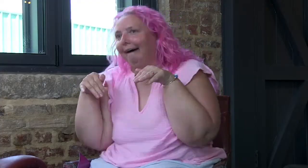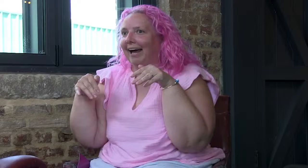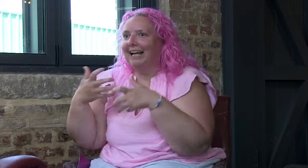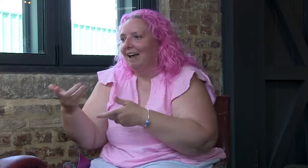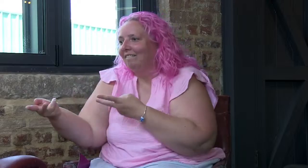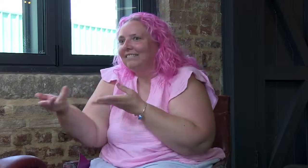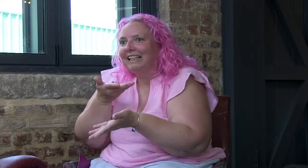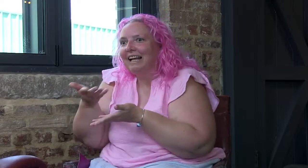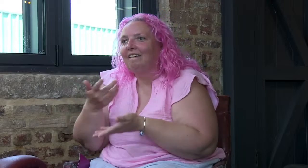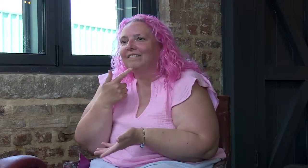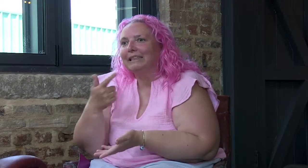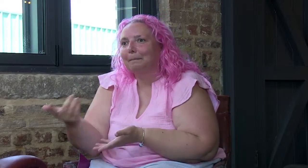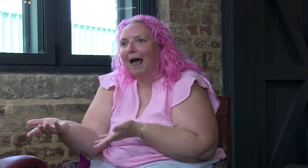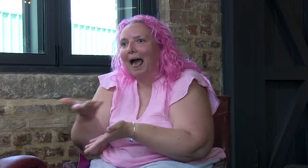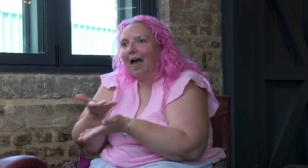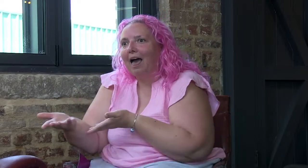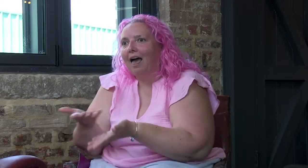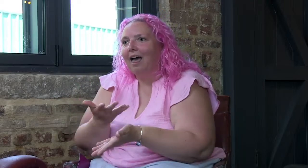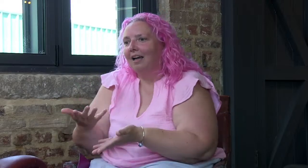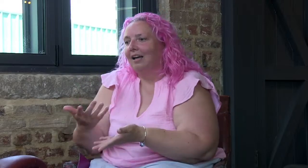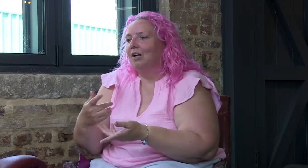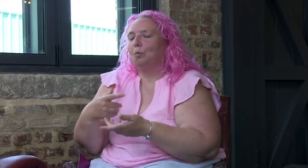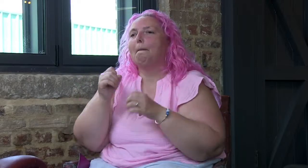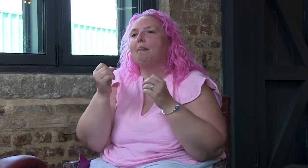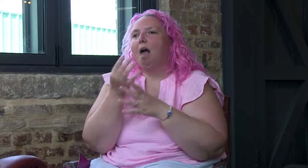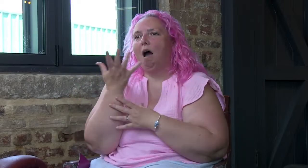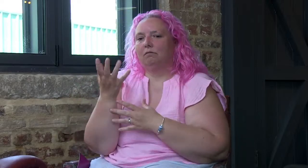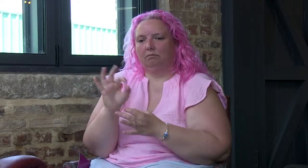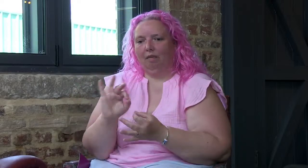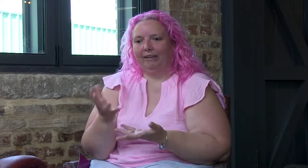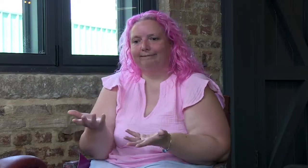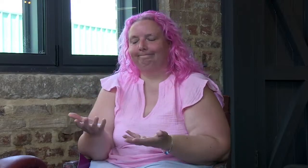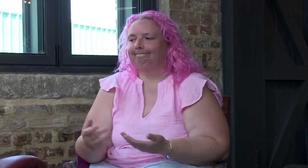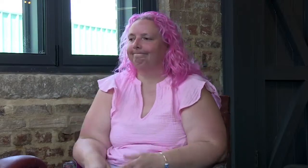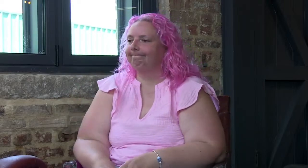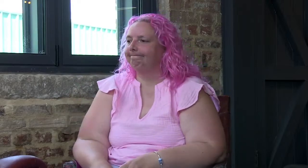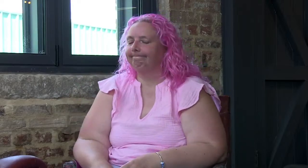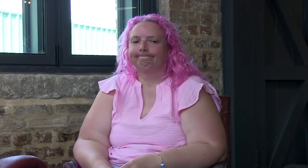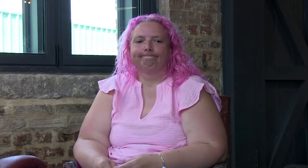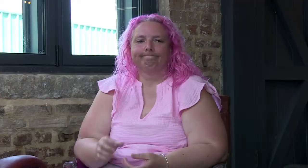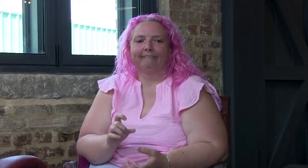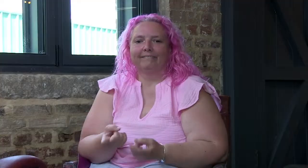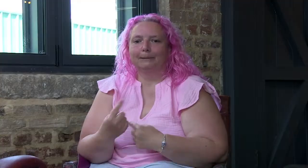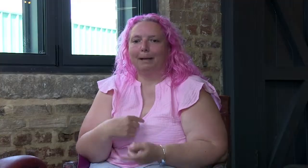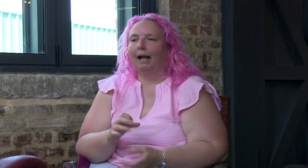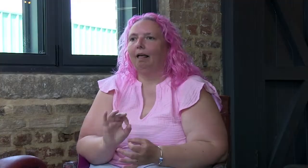look at me strangely and give me a little bit of feedback. You know, they give me that facial expression, but I don't get anything from plants.